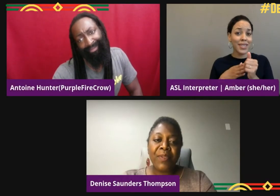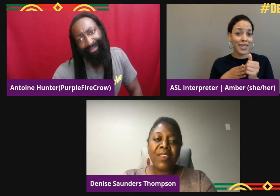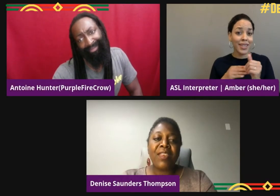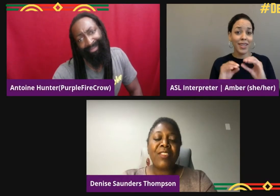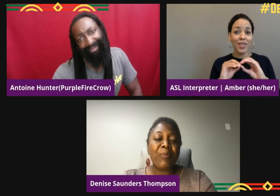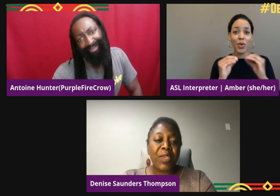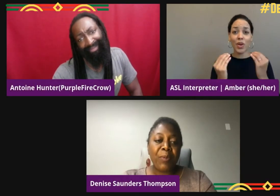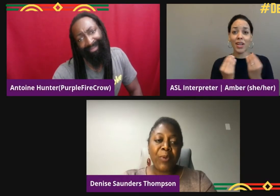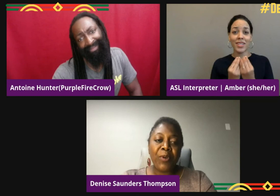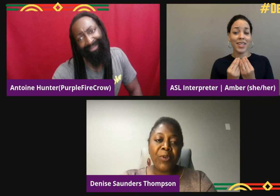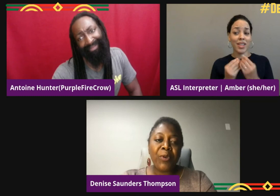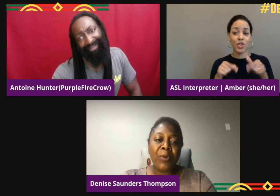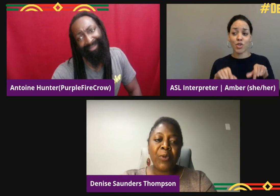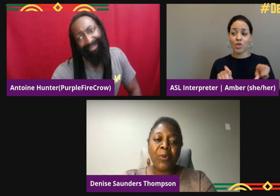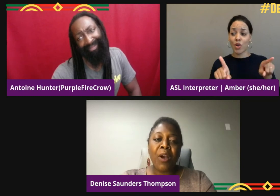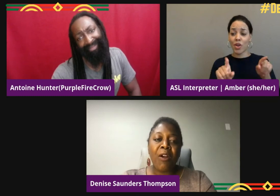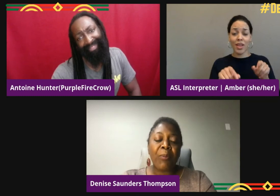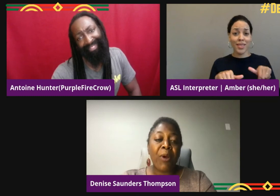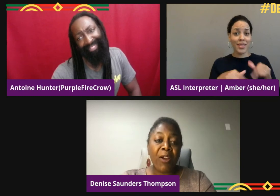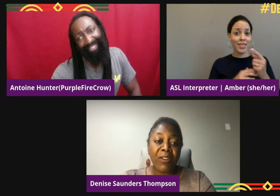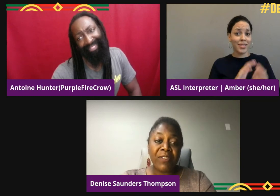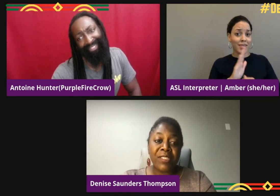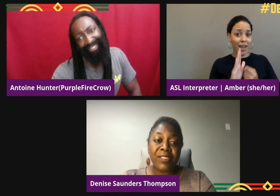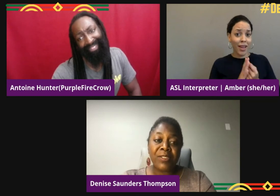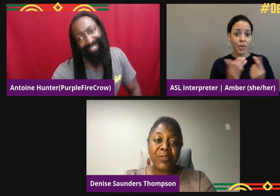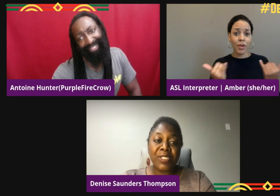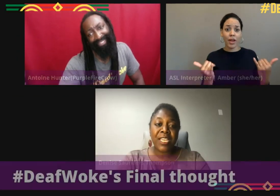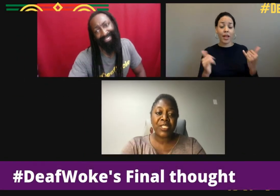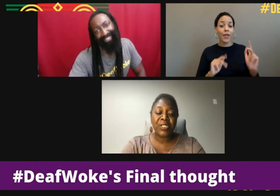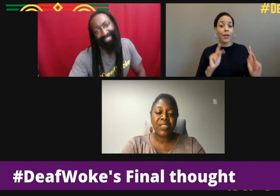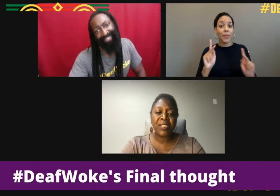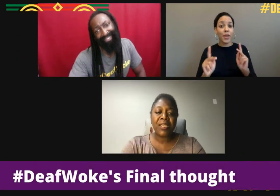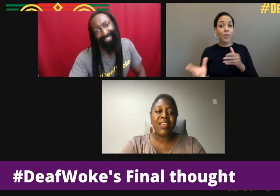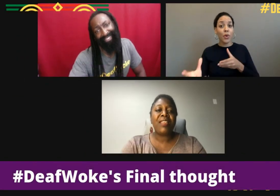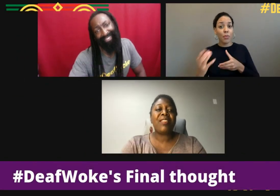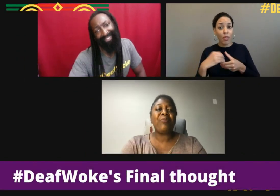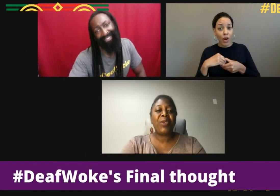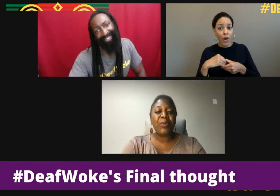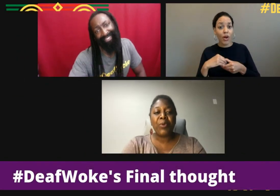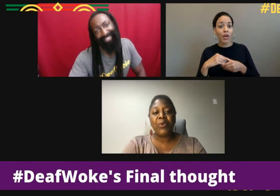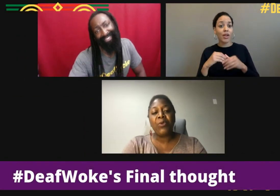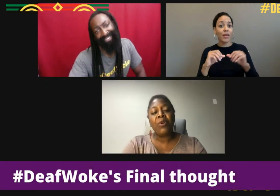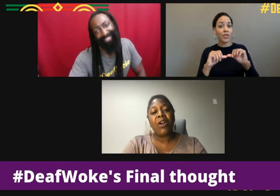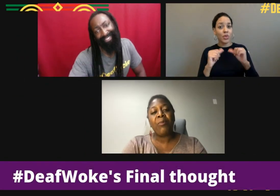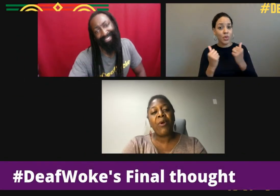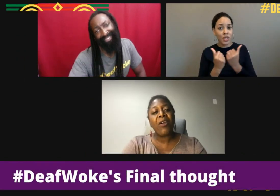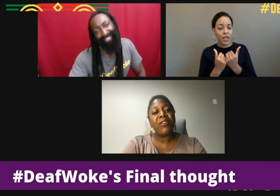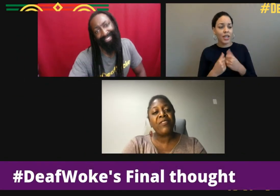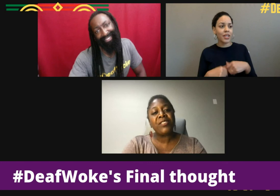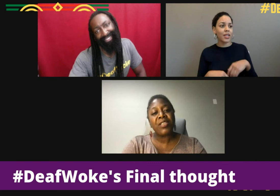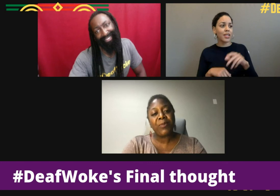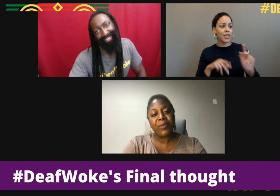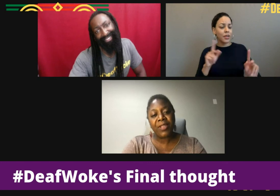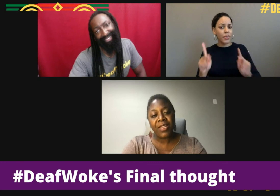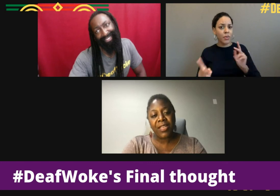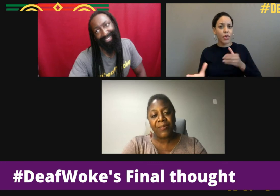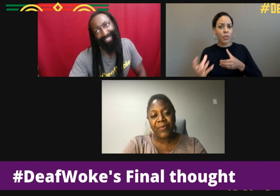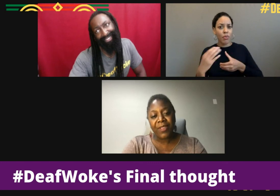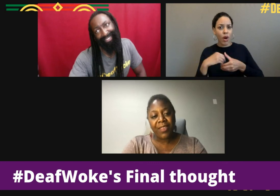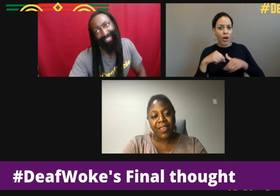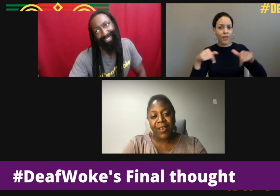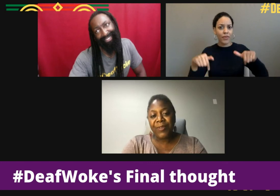time. The people who are part of this association, the people who are part of this